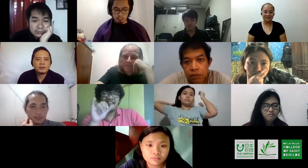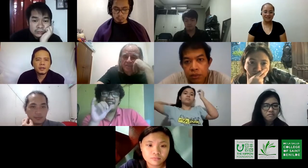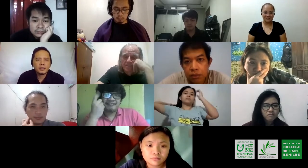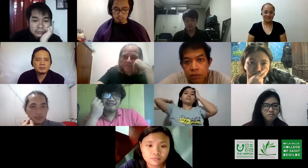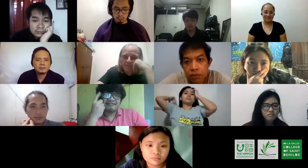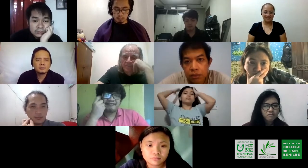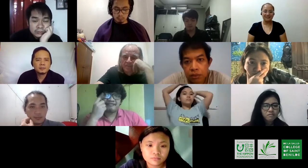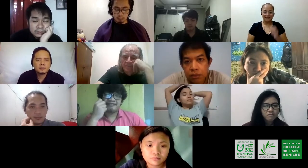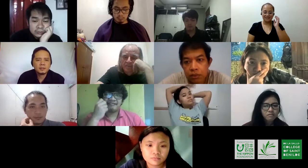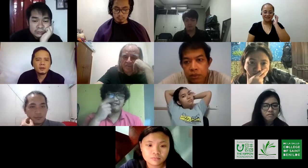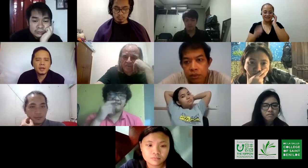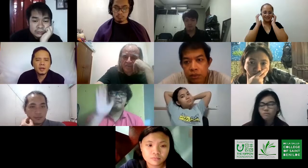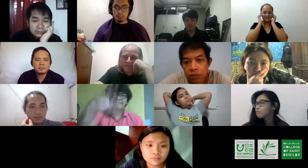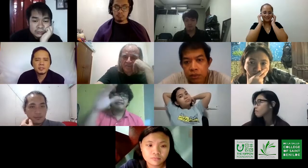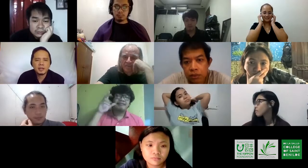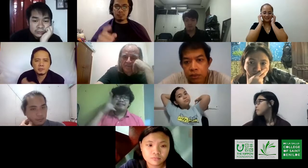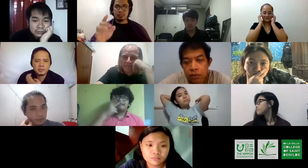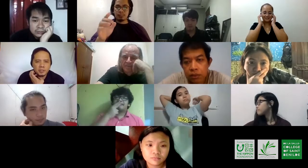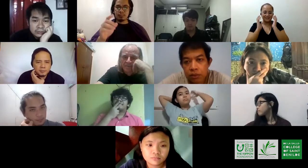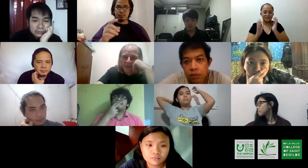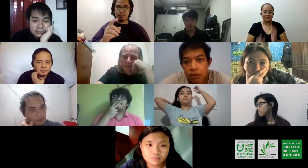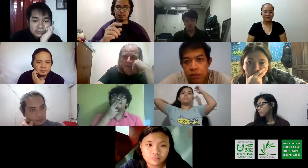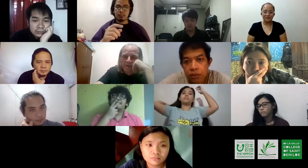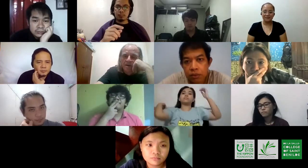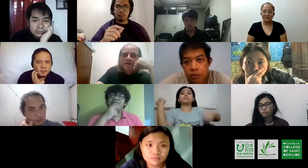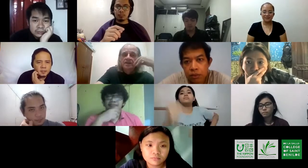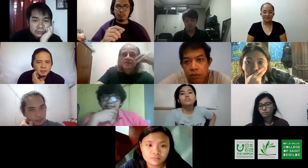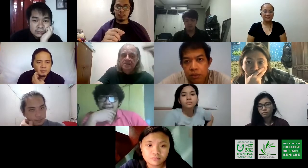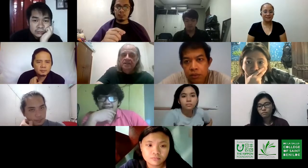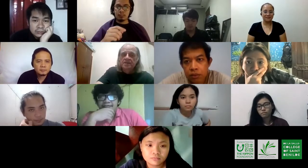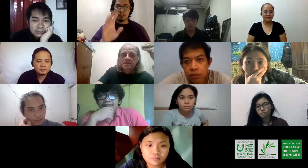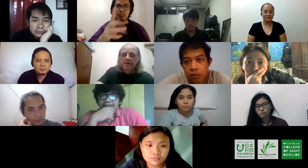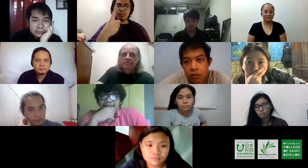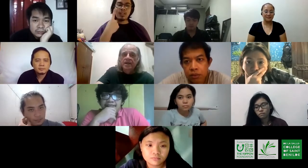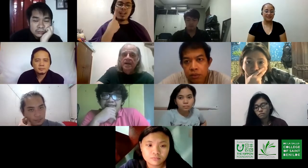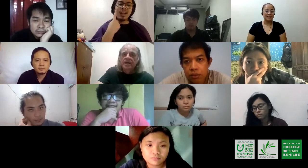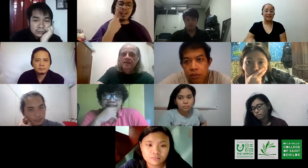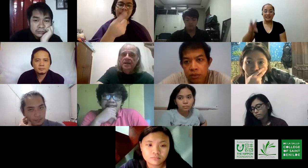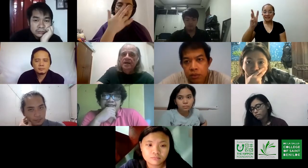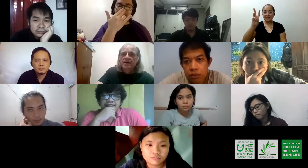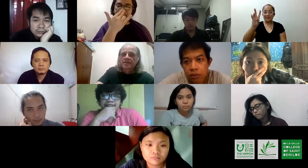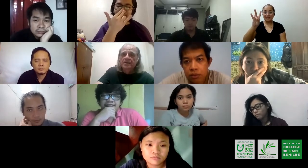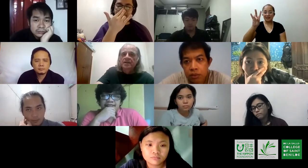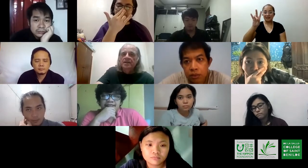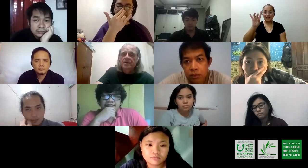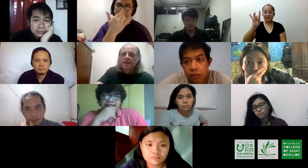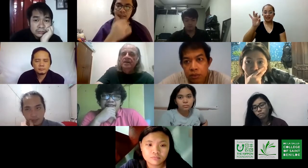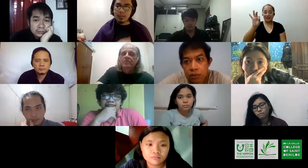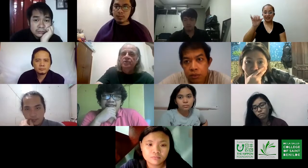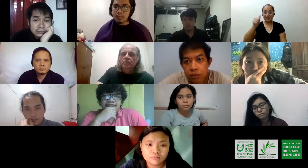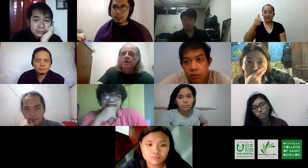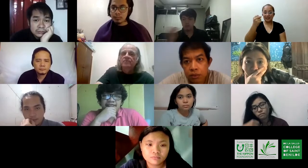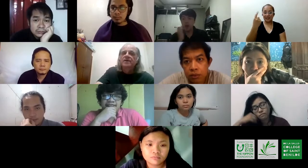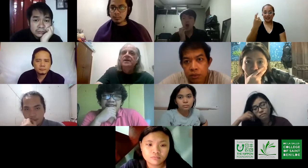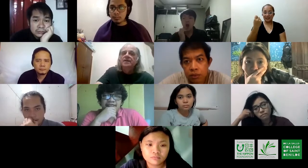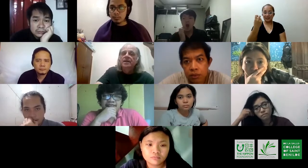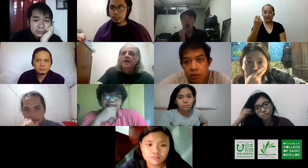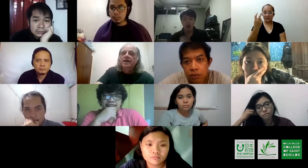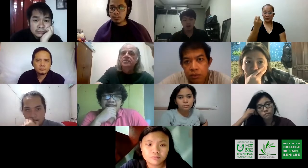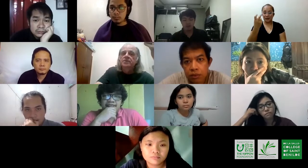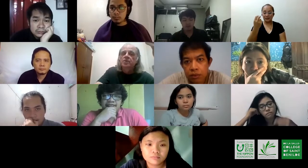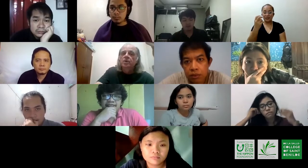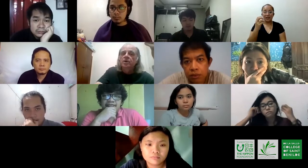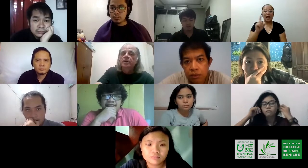Ah, okay. Okay, I understand now, sir. Okay. 6, 7, 8, 9, 10, 11, 12.